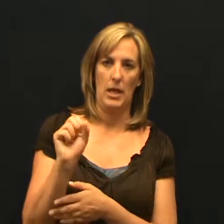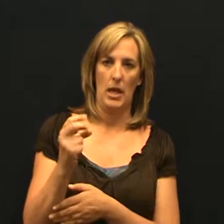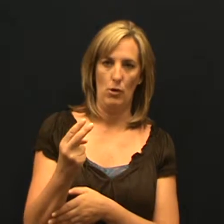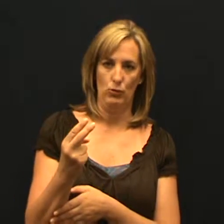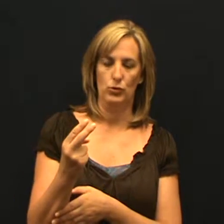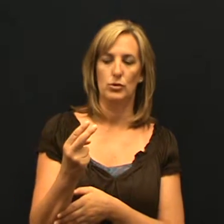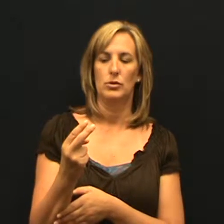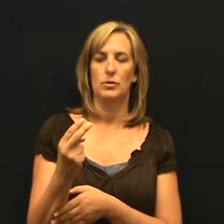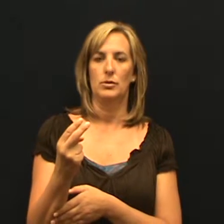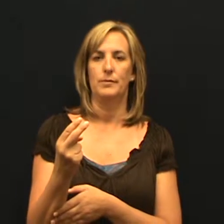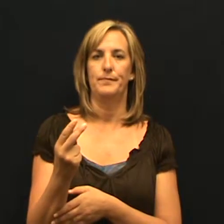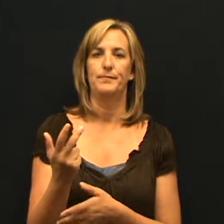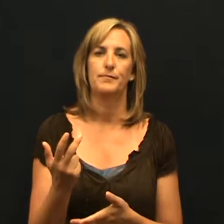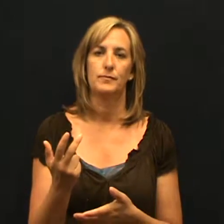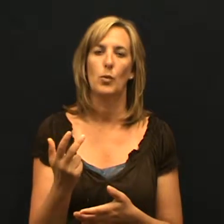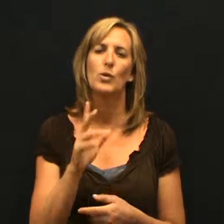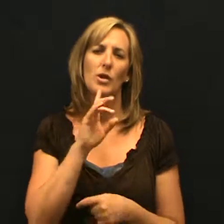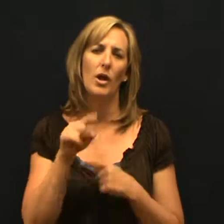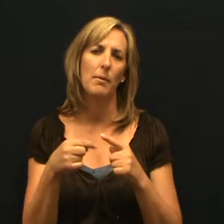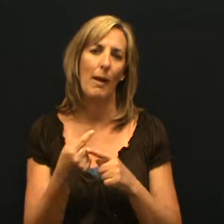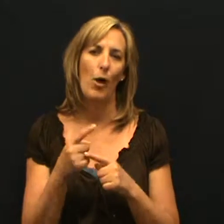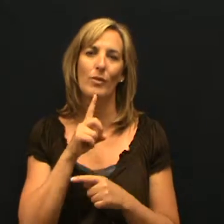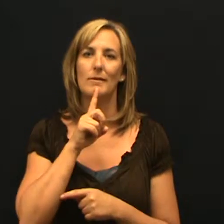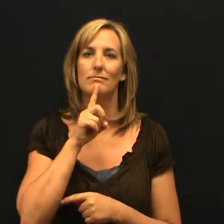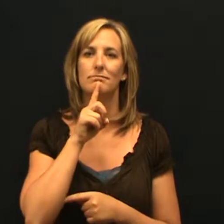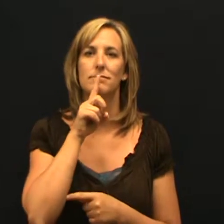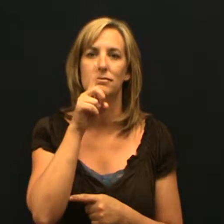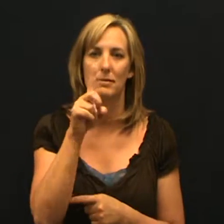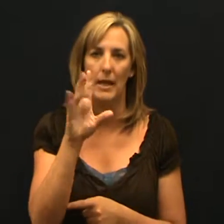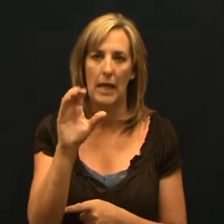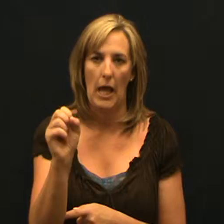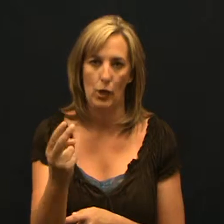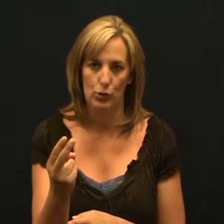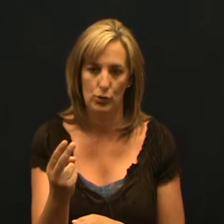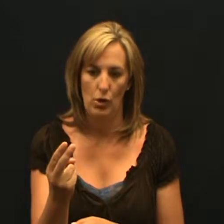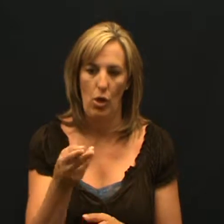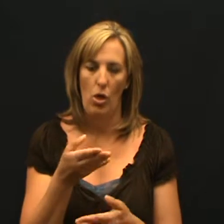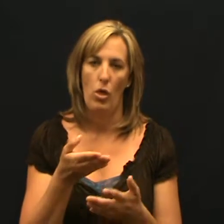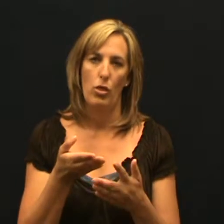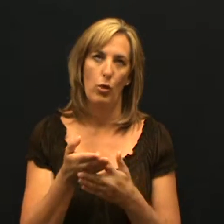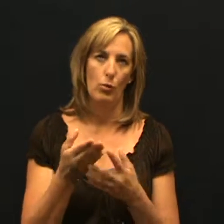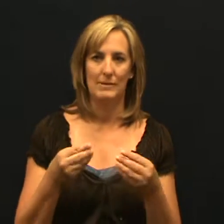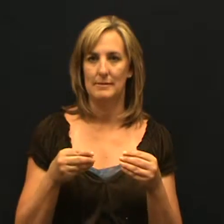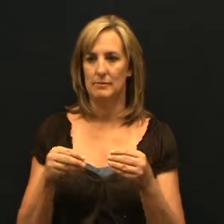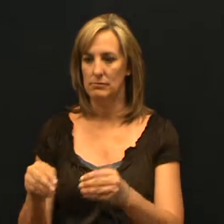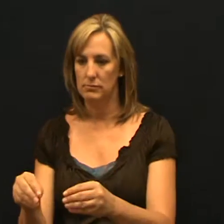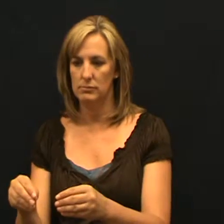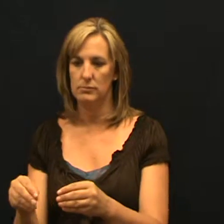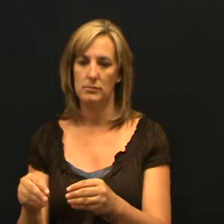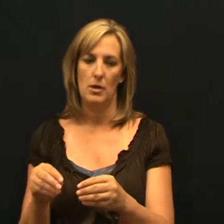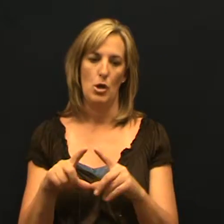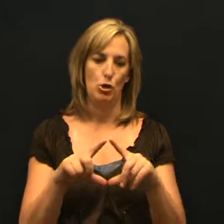is of course the actual currency that we get through transactions and checking and savings account and any